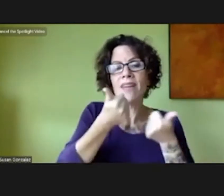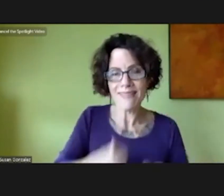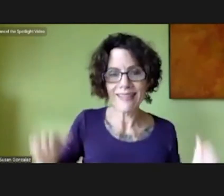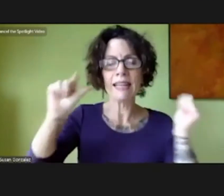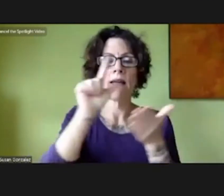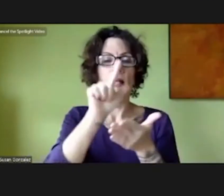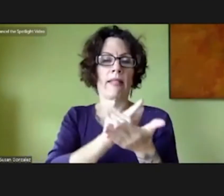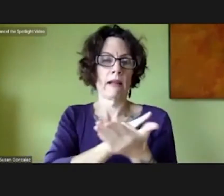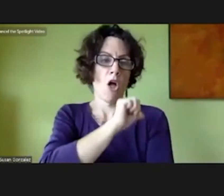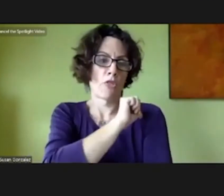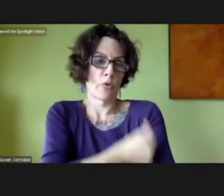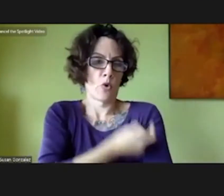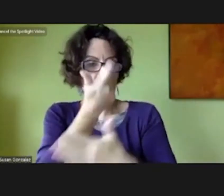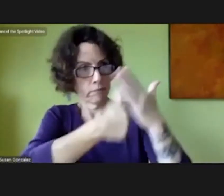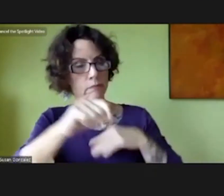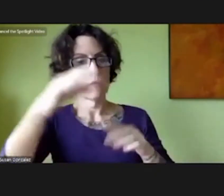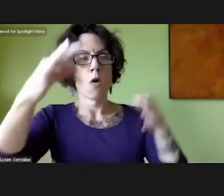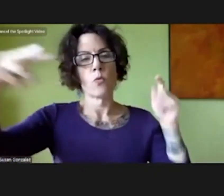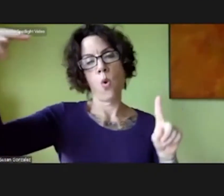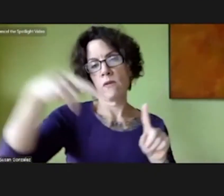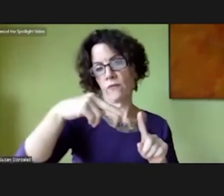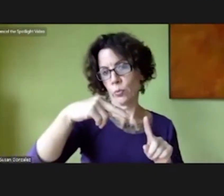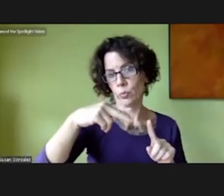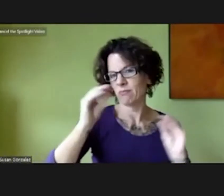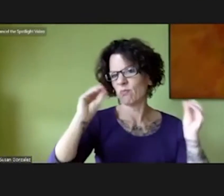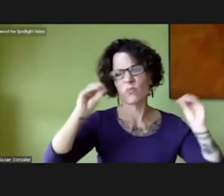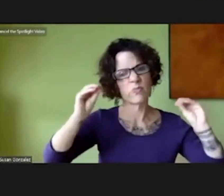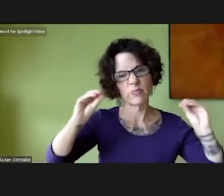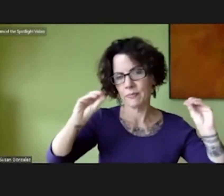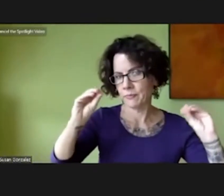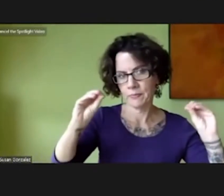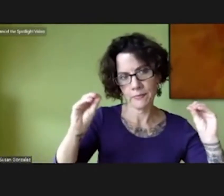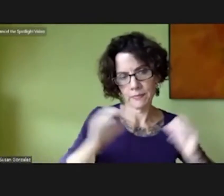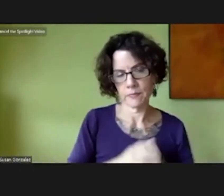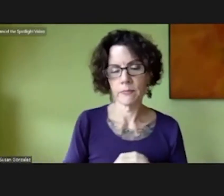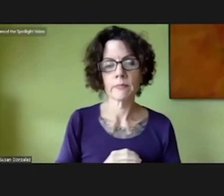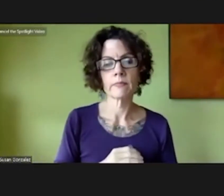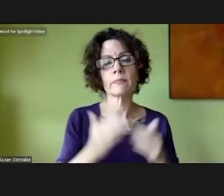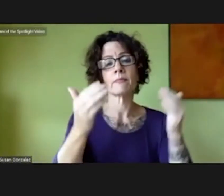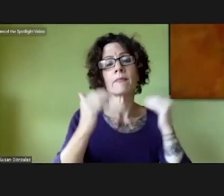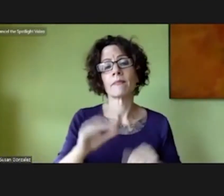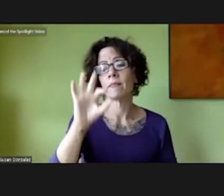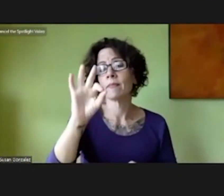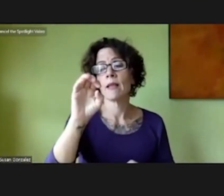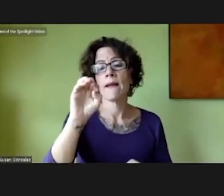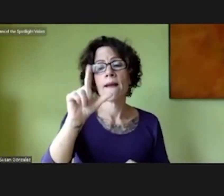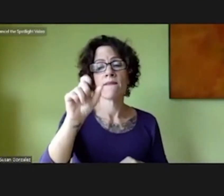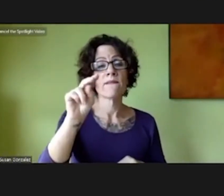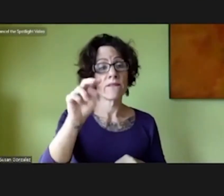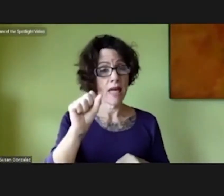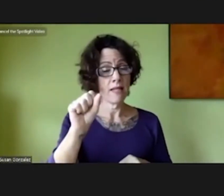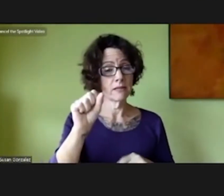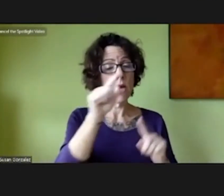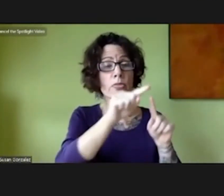This applies to legal age. Children under the age of 18 do not have any legal authority under